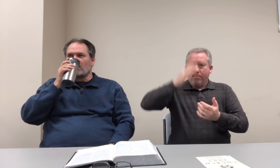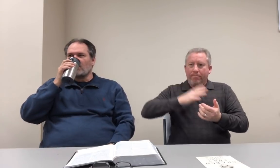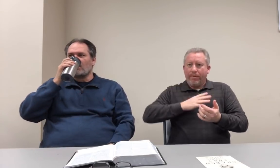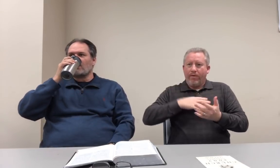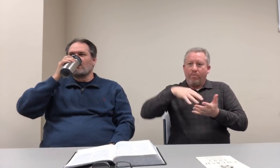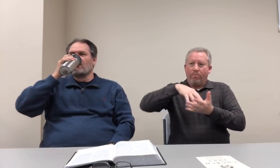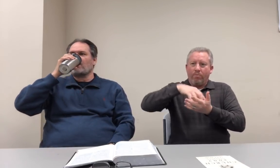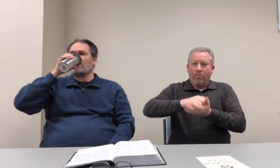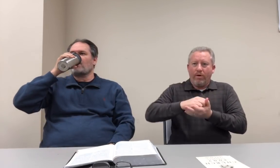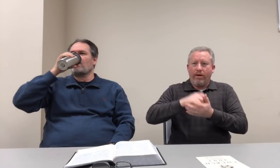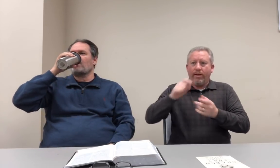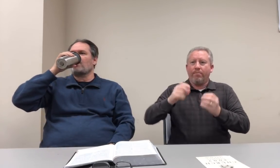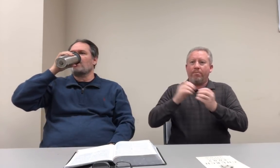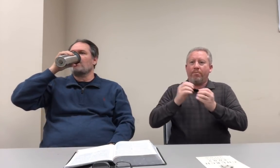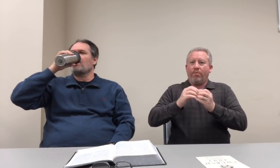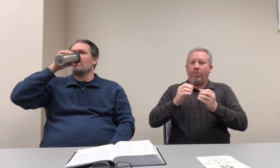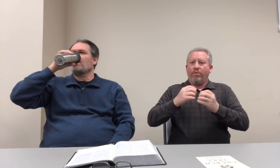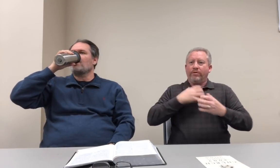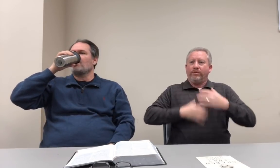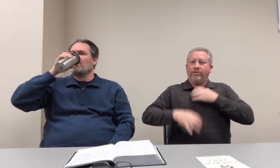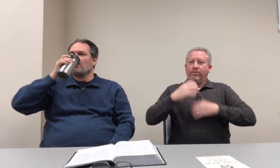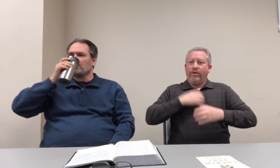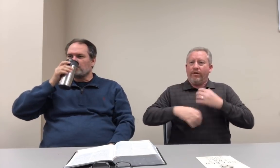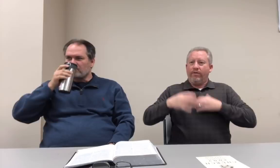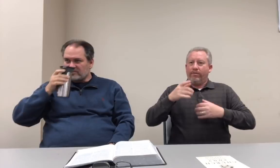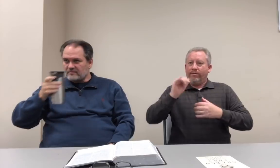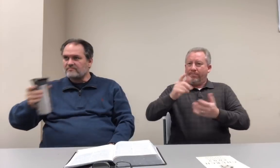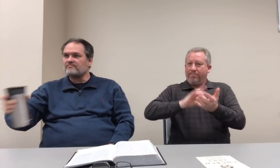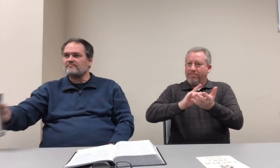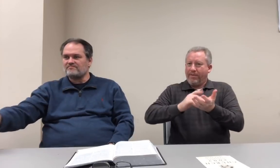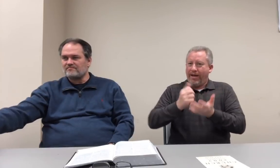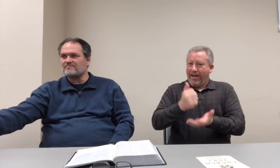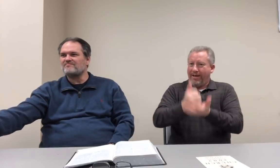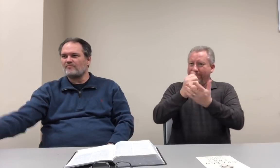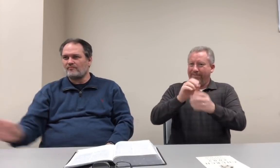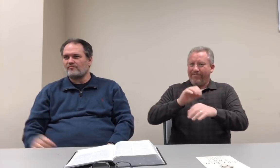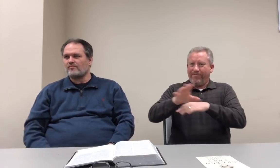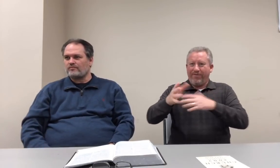I said in the beginning, let it not be said of us that we need to try to understand things that we do.